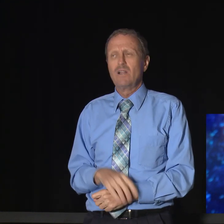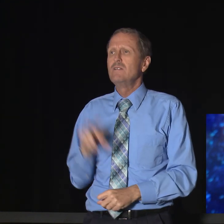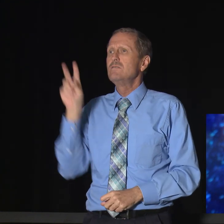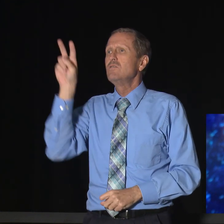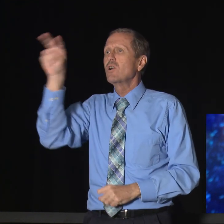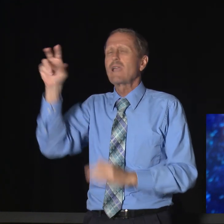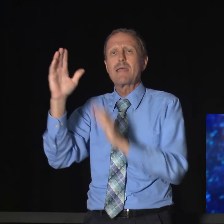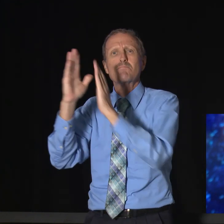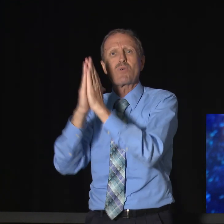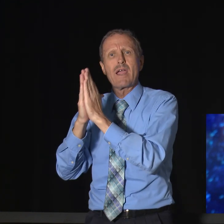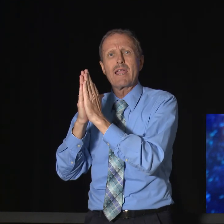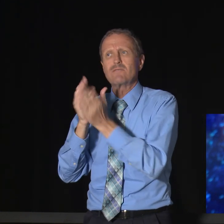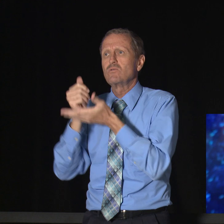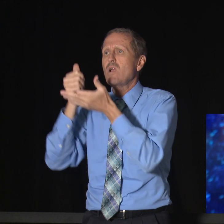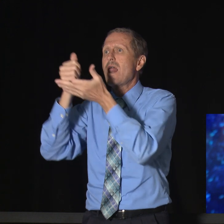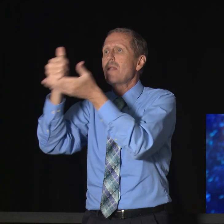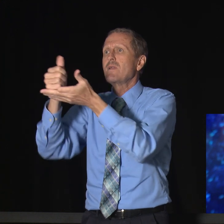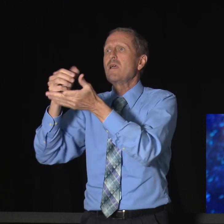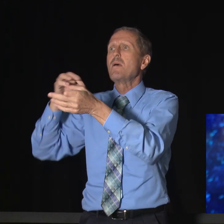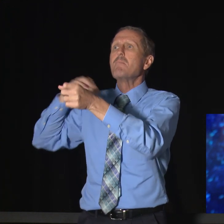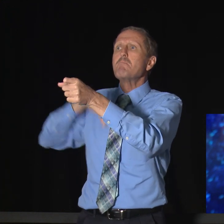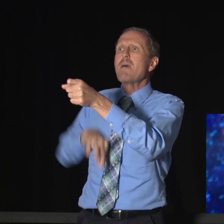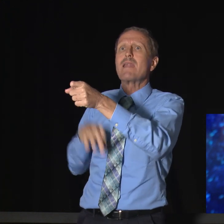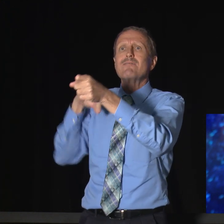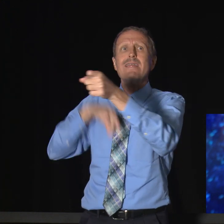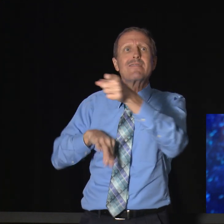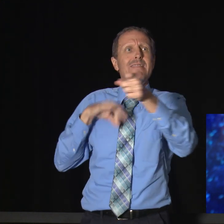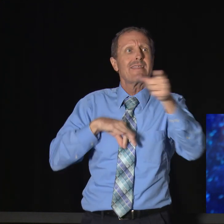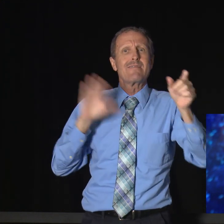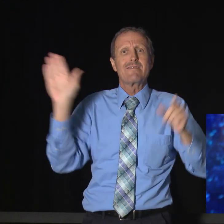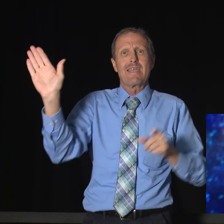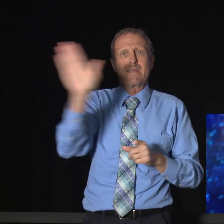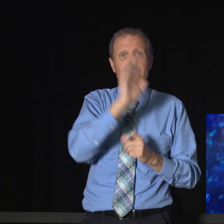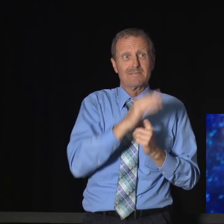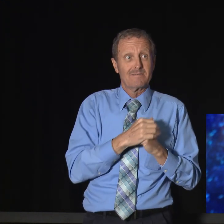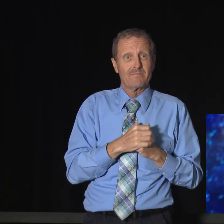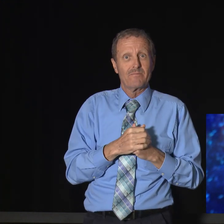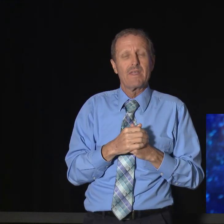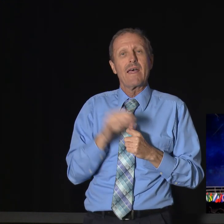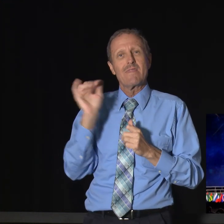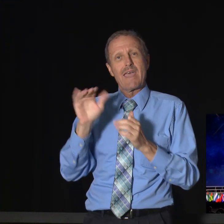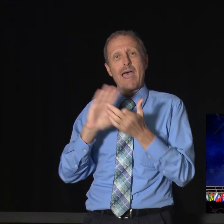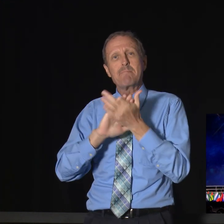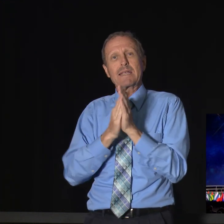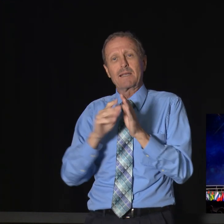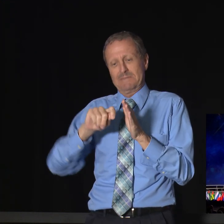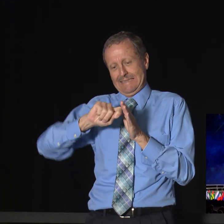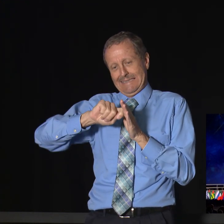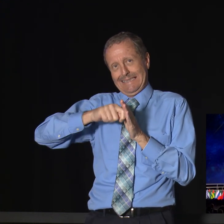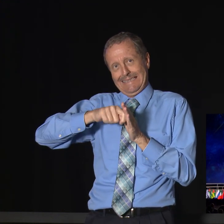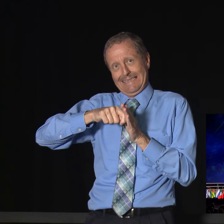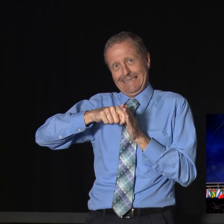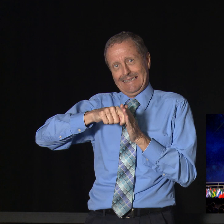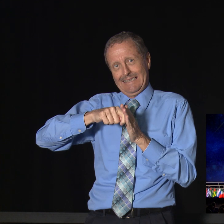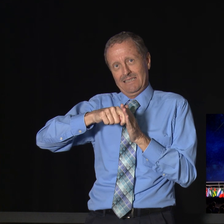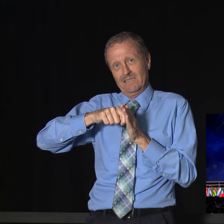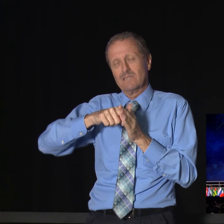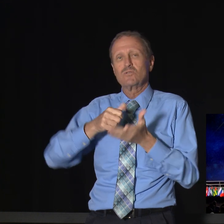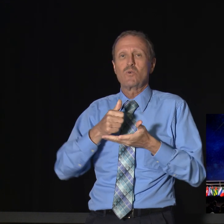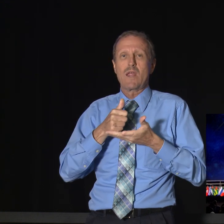Praying, beloved, for the good of others becomes key to our